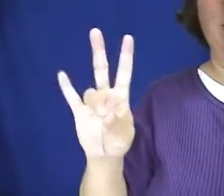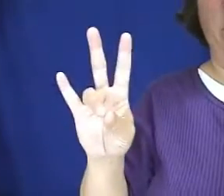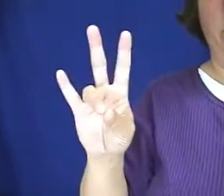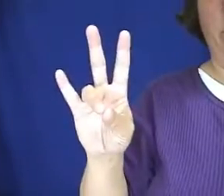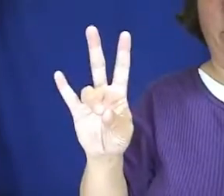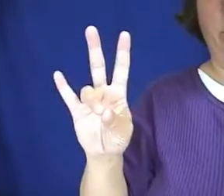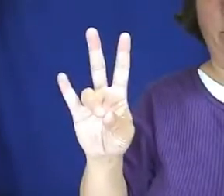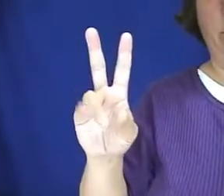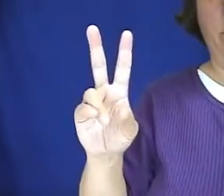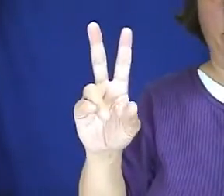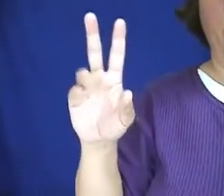267.